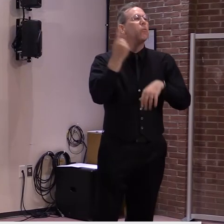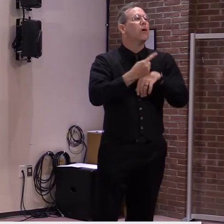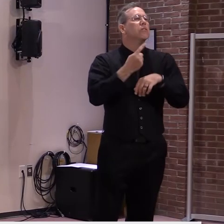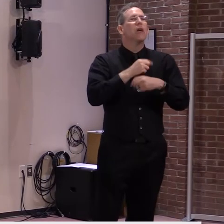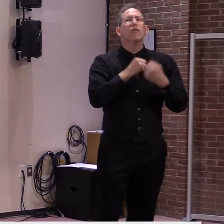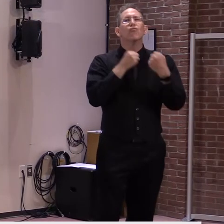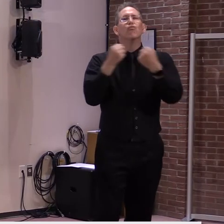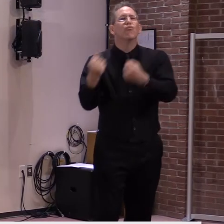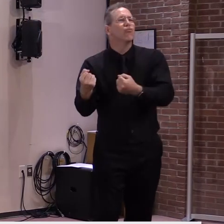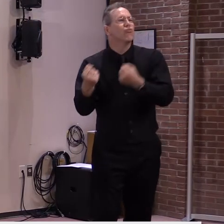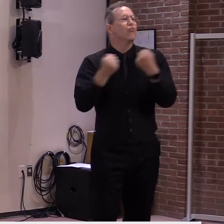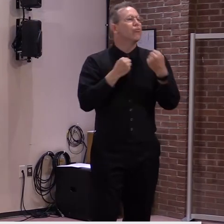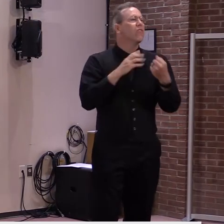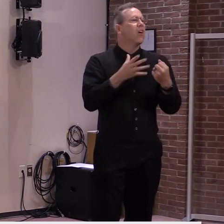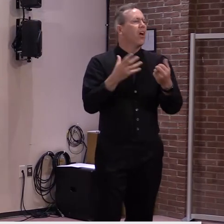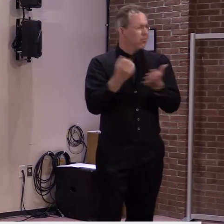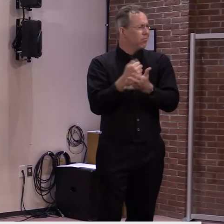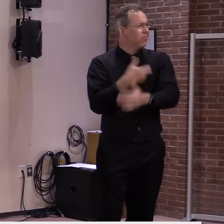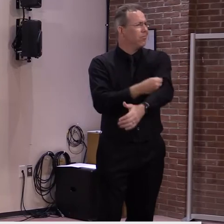Okay, thank you.